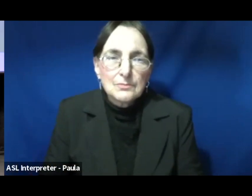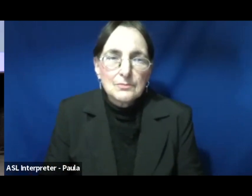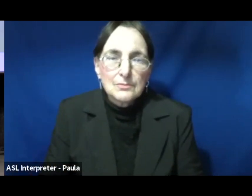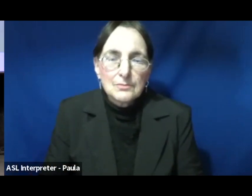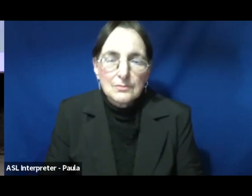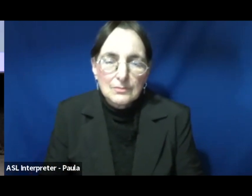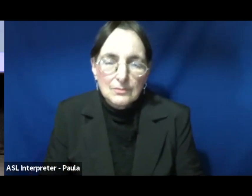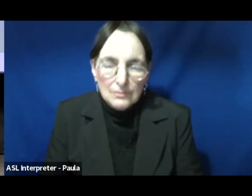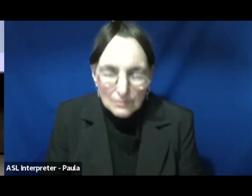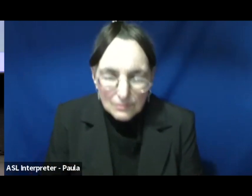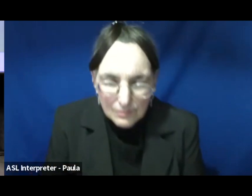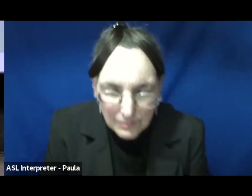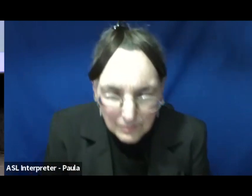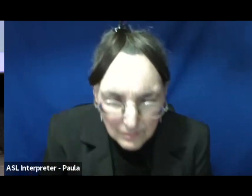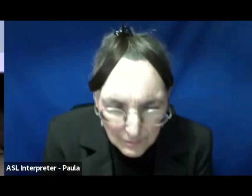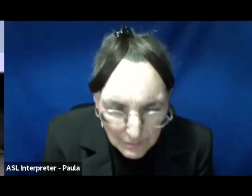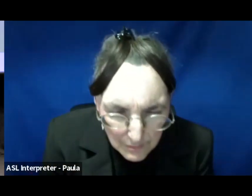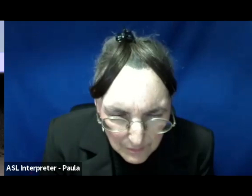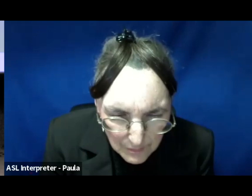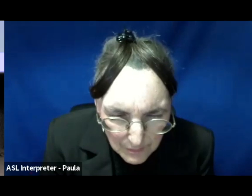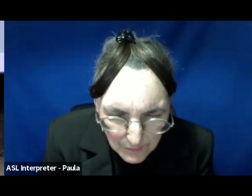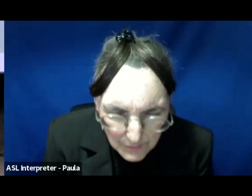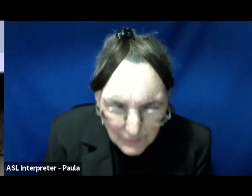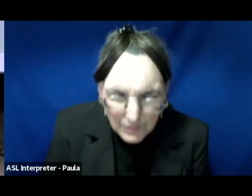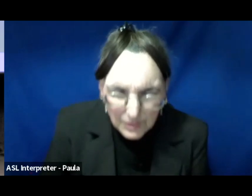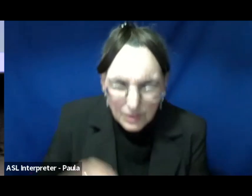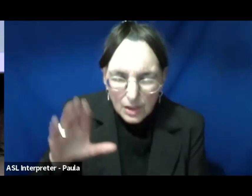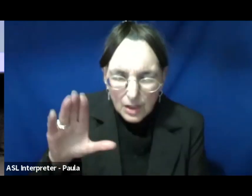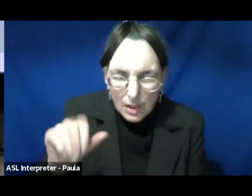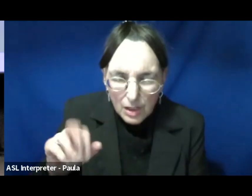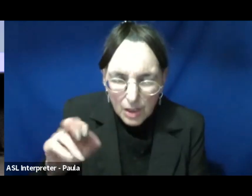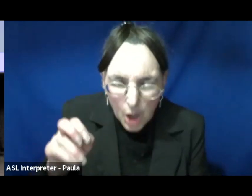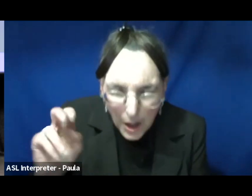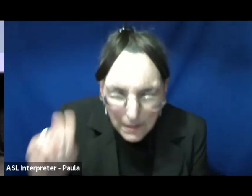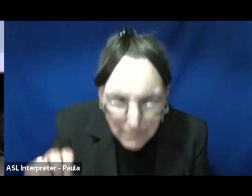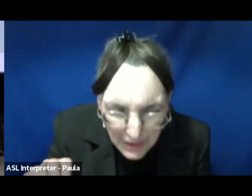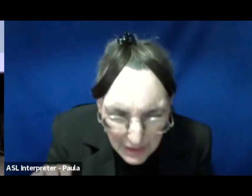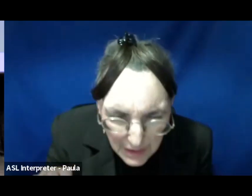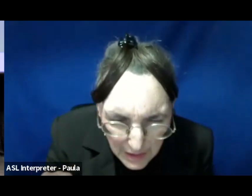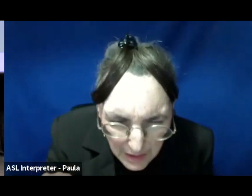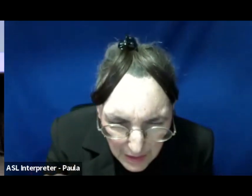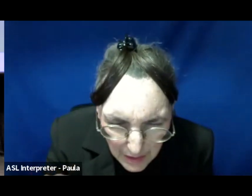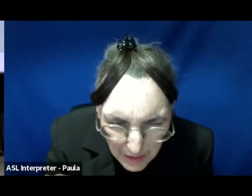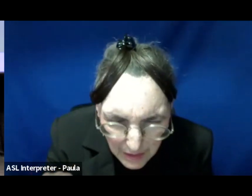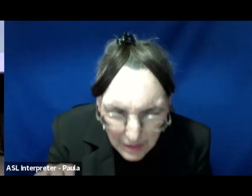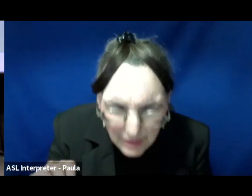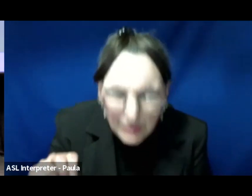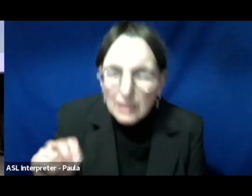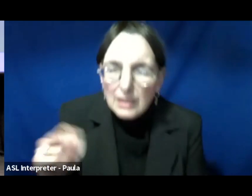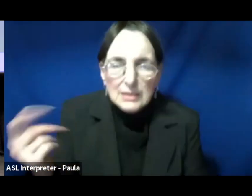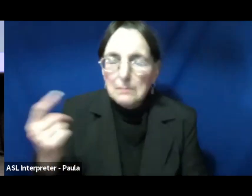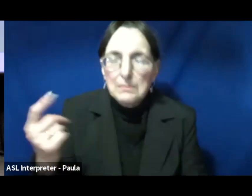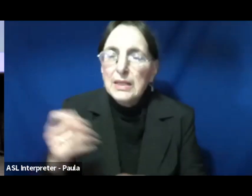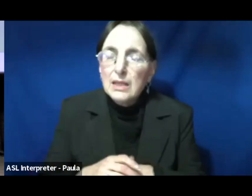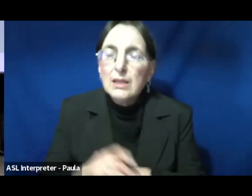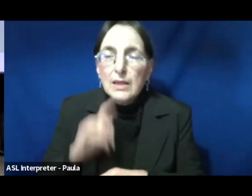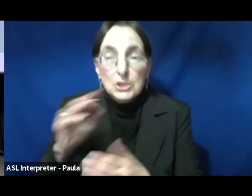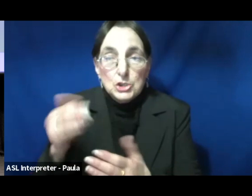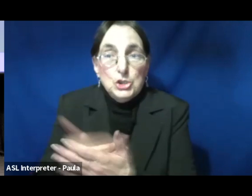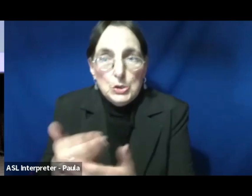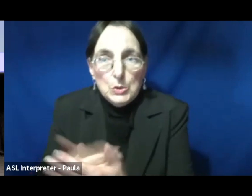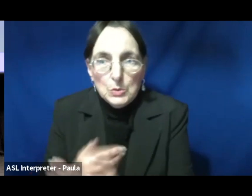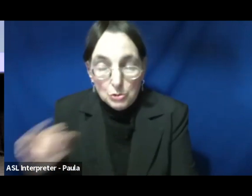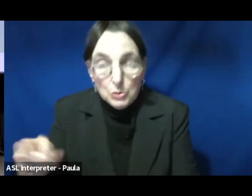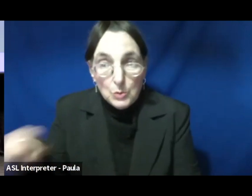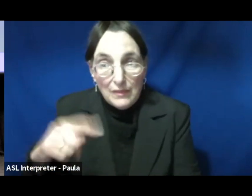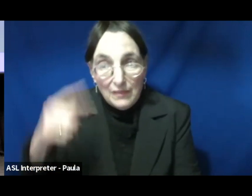very new, right? But guess what? The folks who never went to school have been sequestering carbon because they're keeping the ground cover there all the